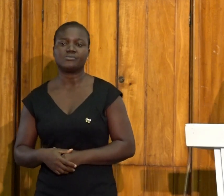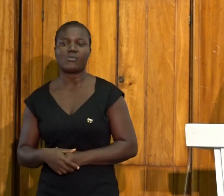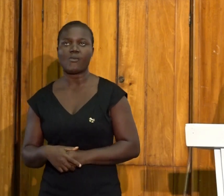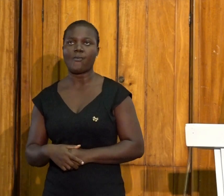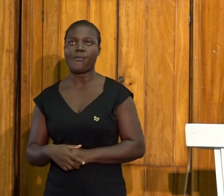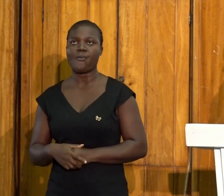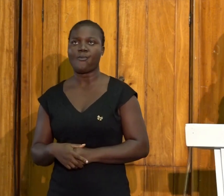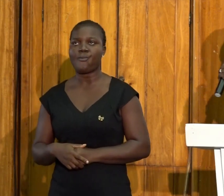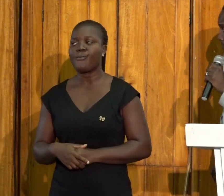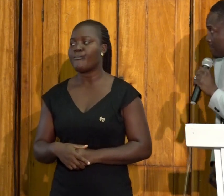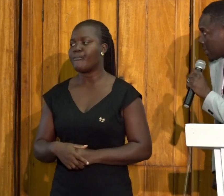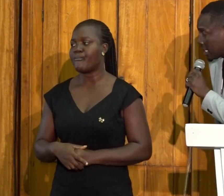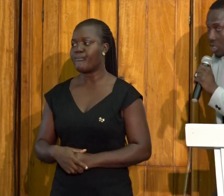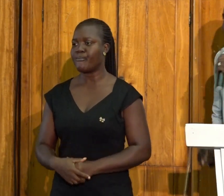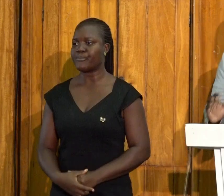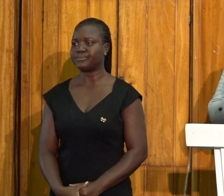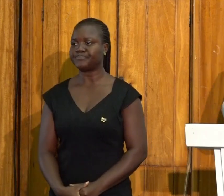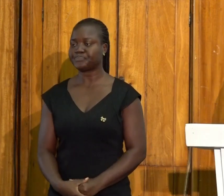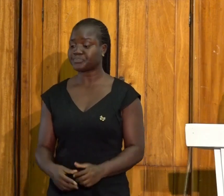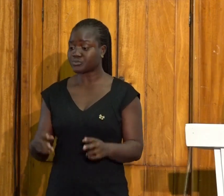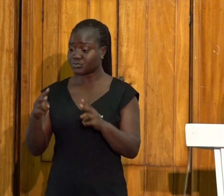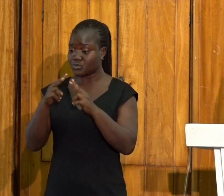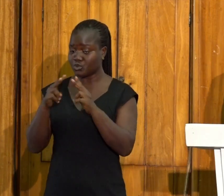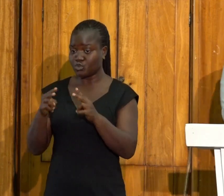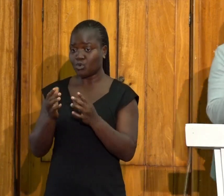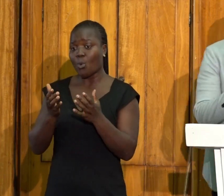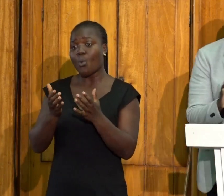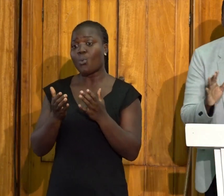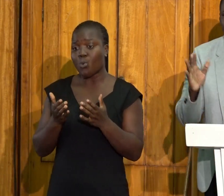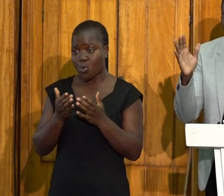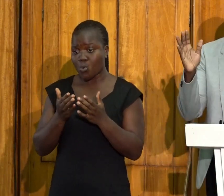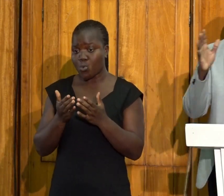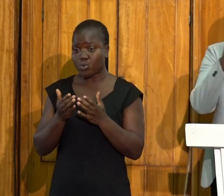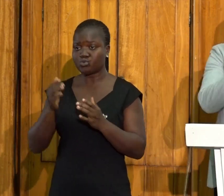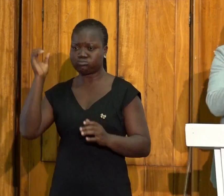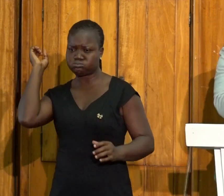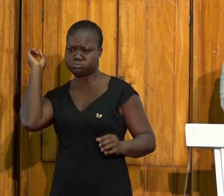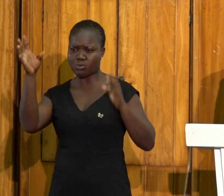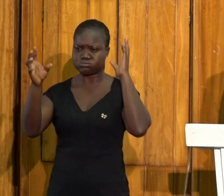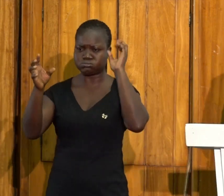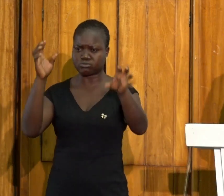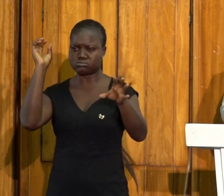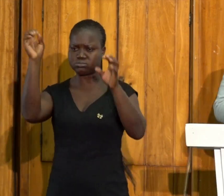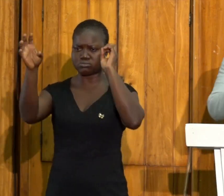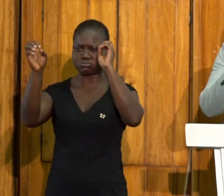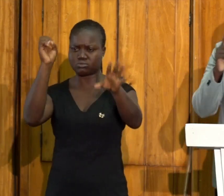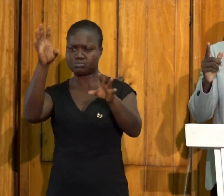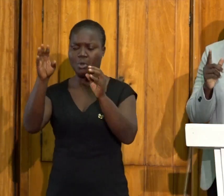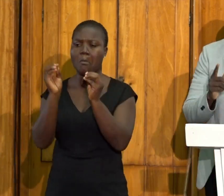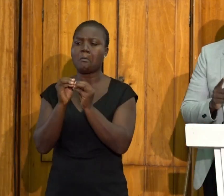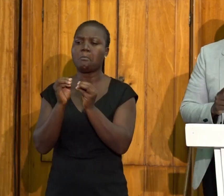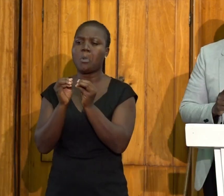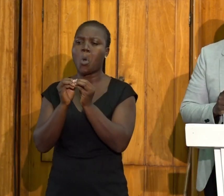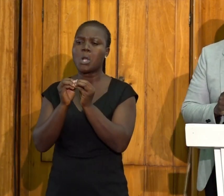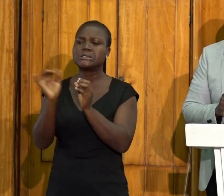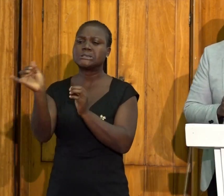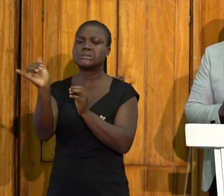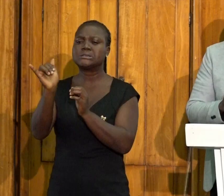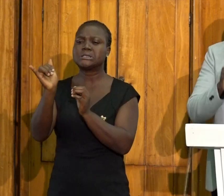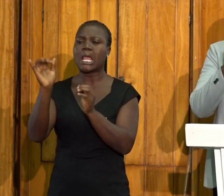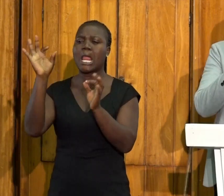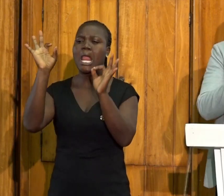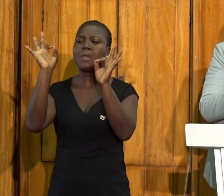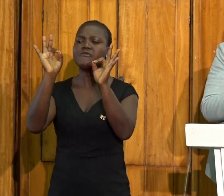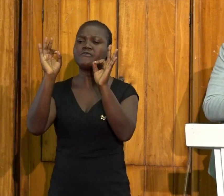obtain. Next slide. So I want to just highlight, looking at the same framework, what we have done for